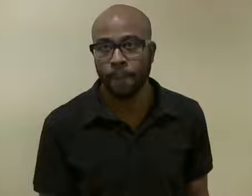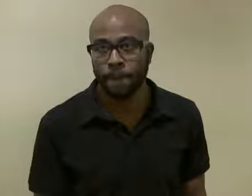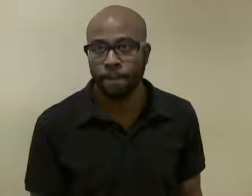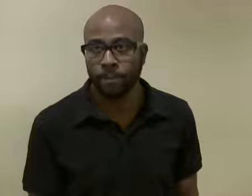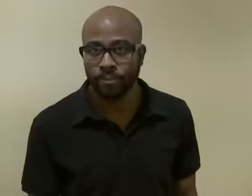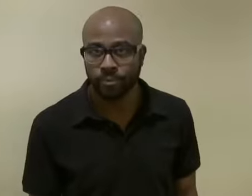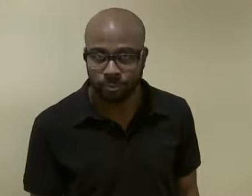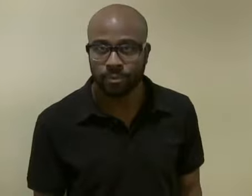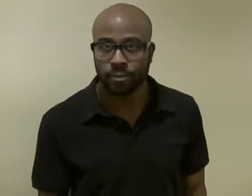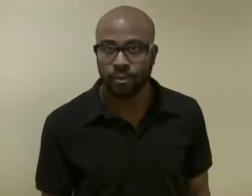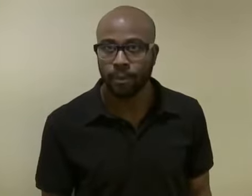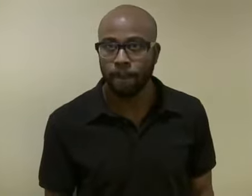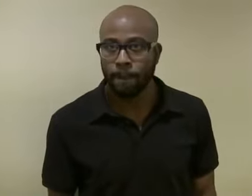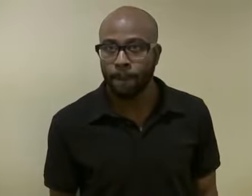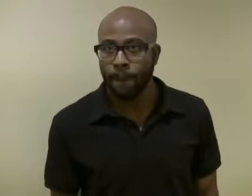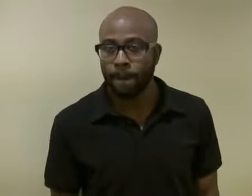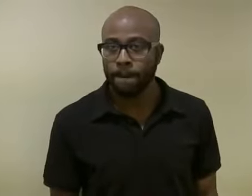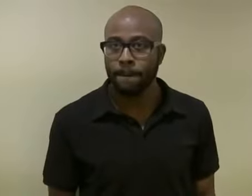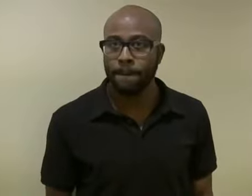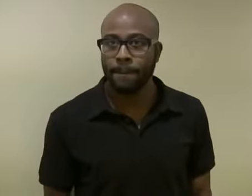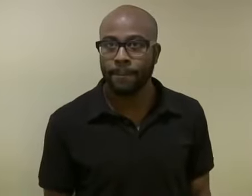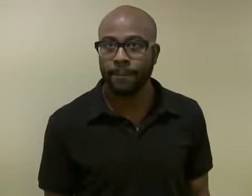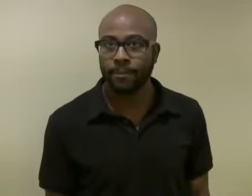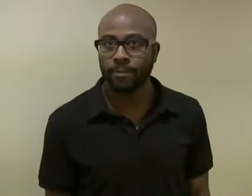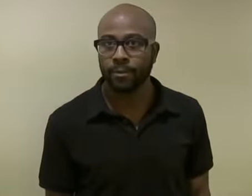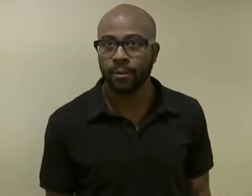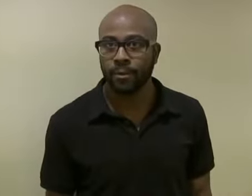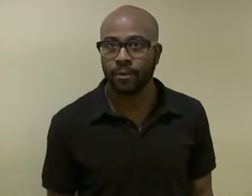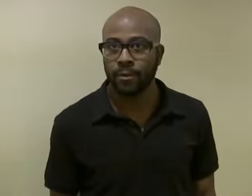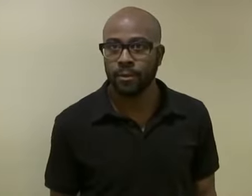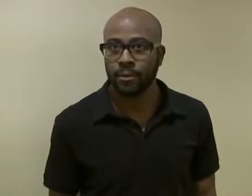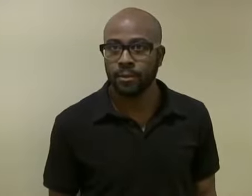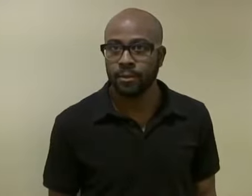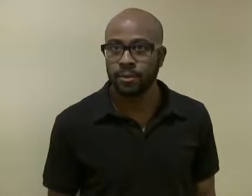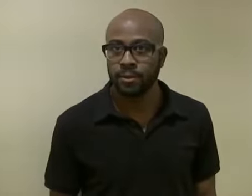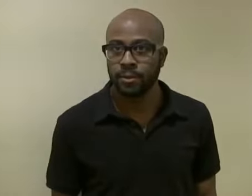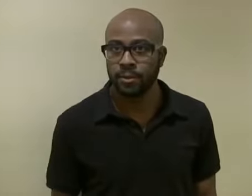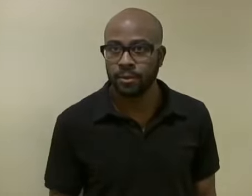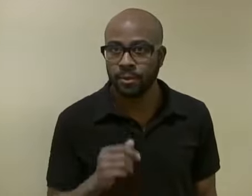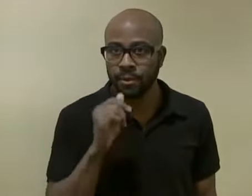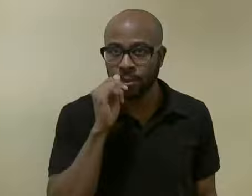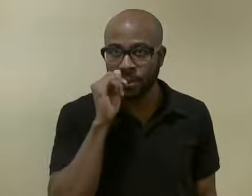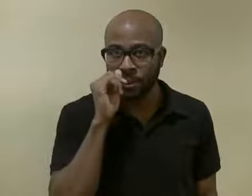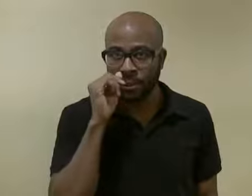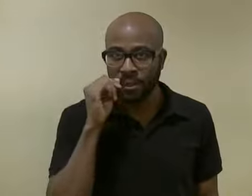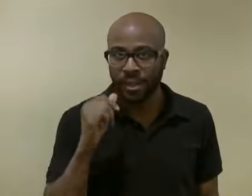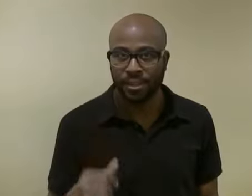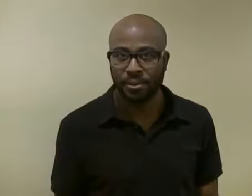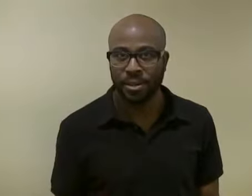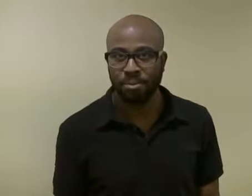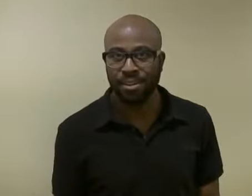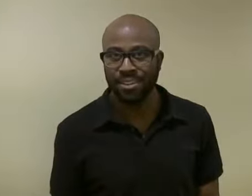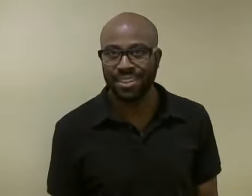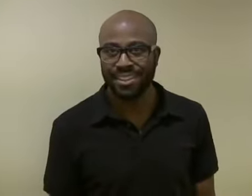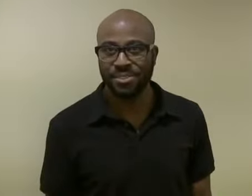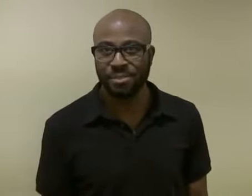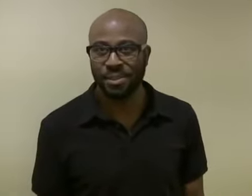that's for sure. So what sort of things happen that you'll probably remember for a long time? Learning Braille. I thought that was pretty